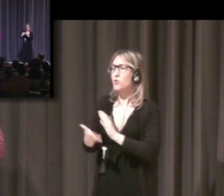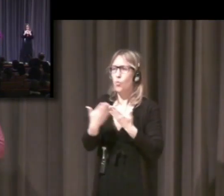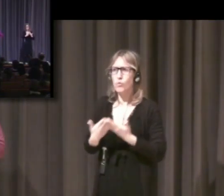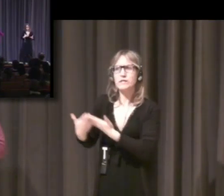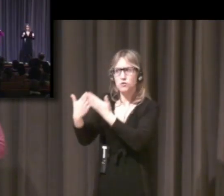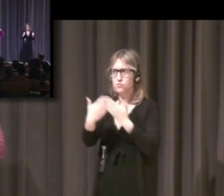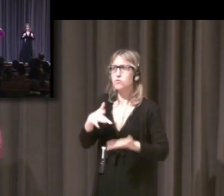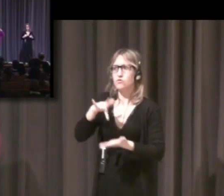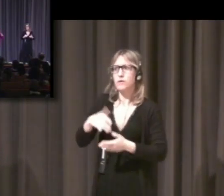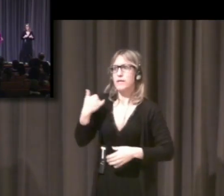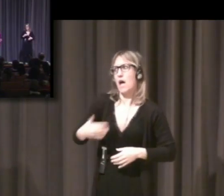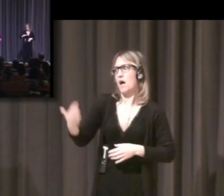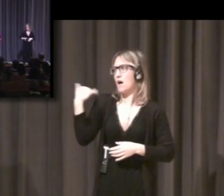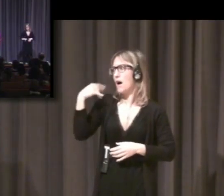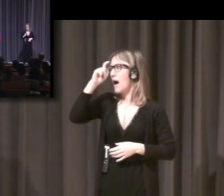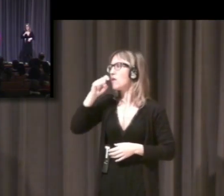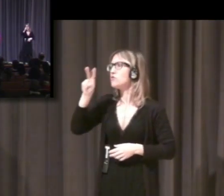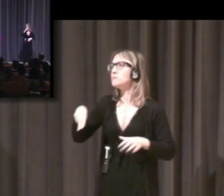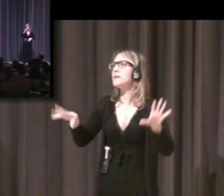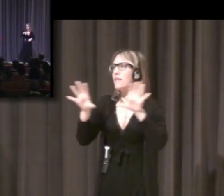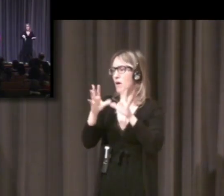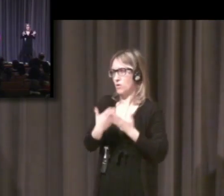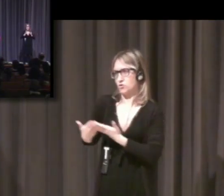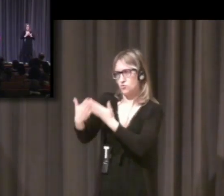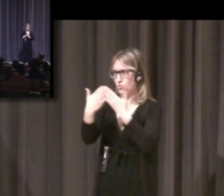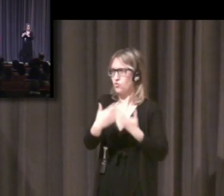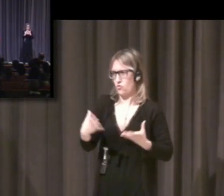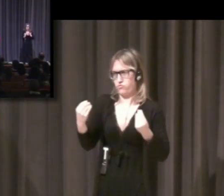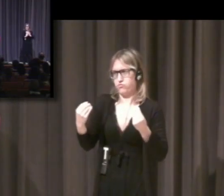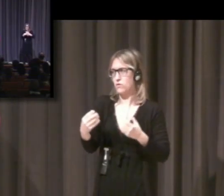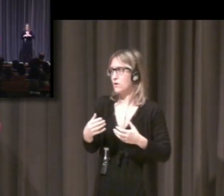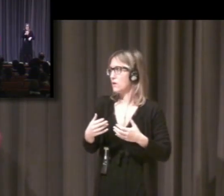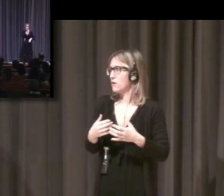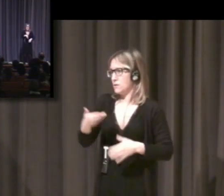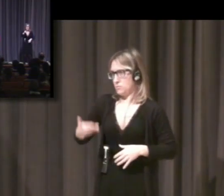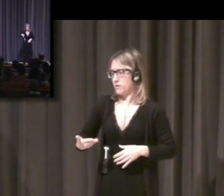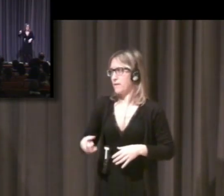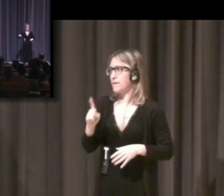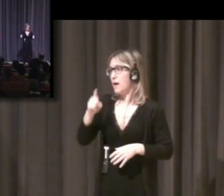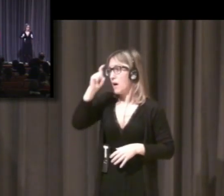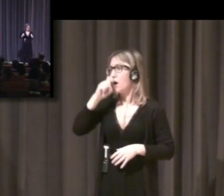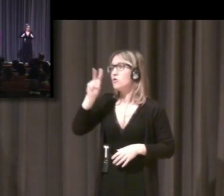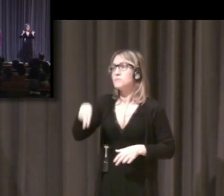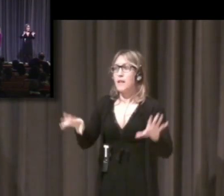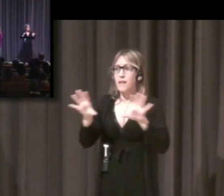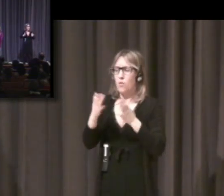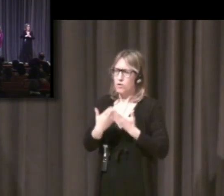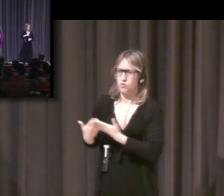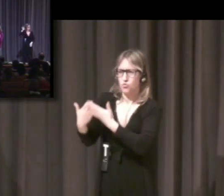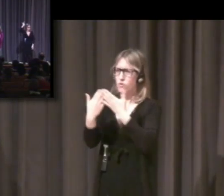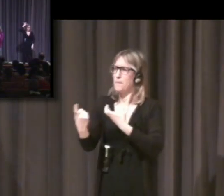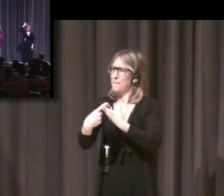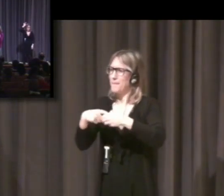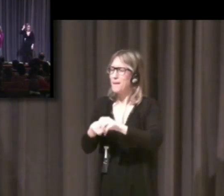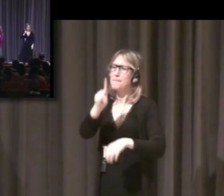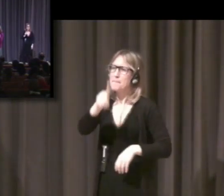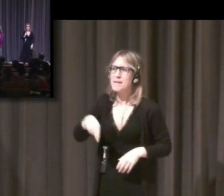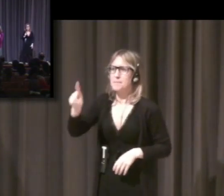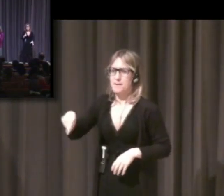done of thousands of people who had received cochlear implants in the year